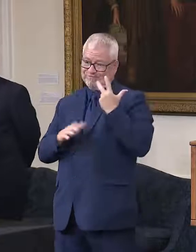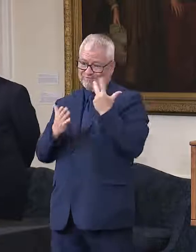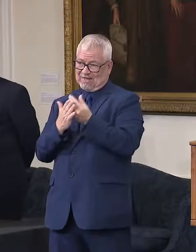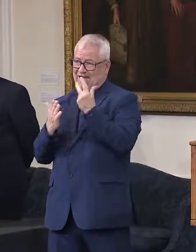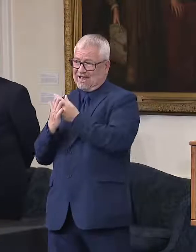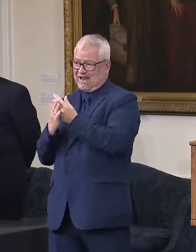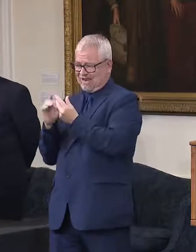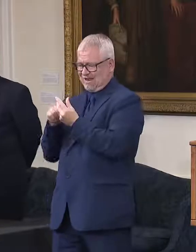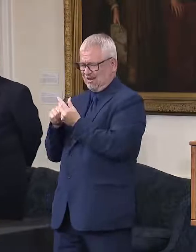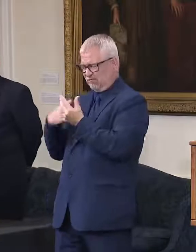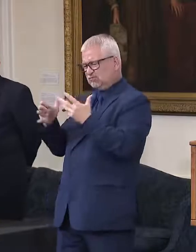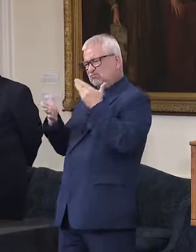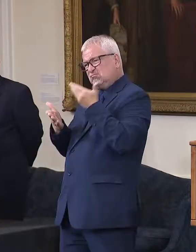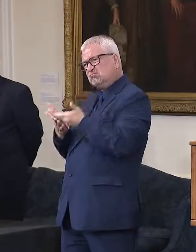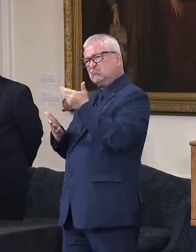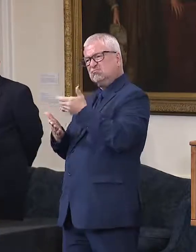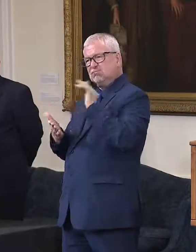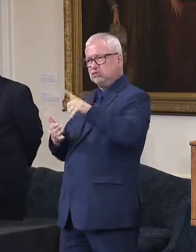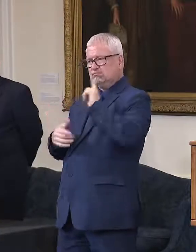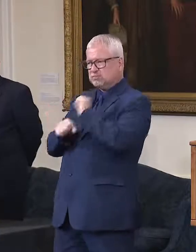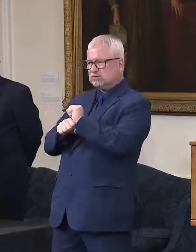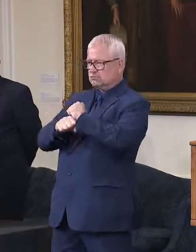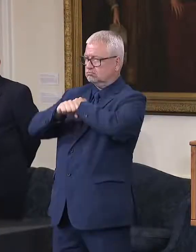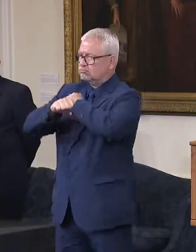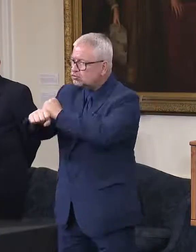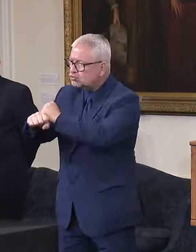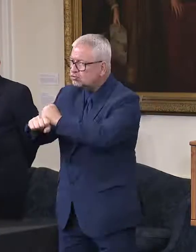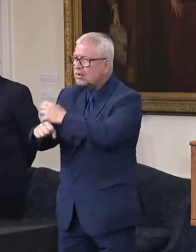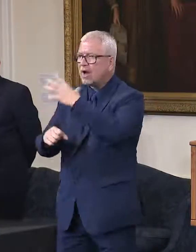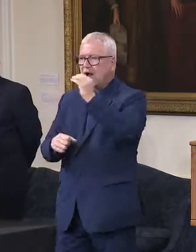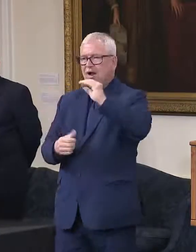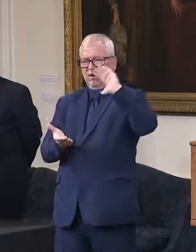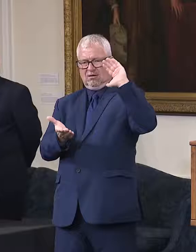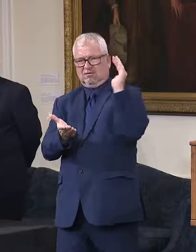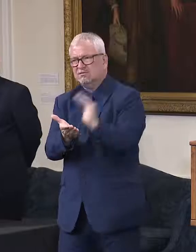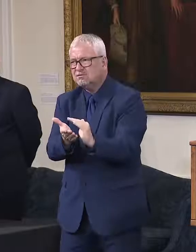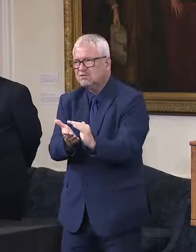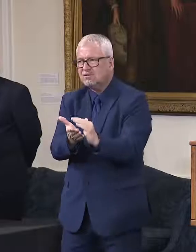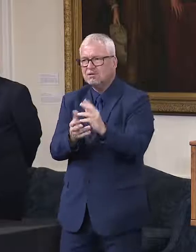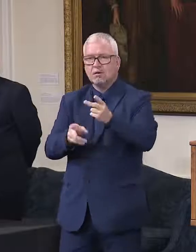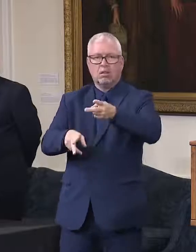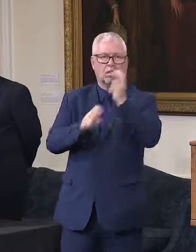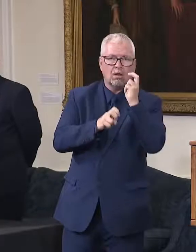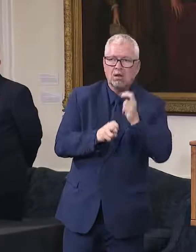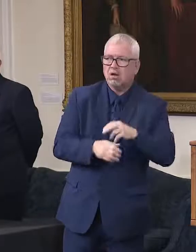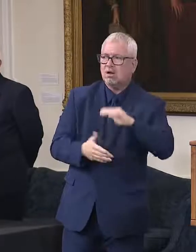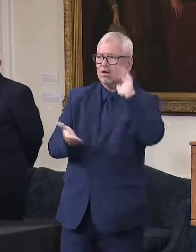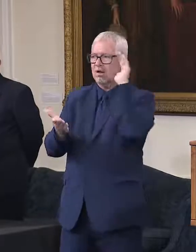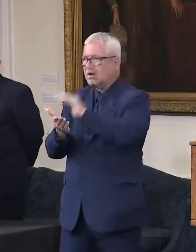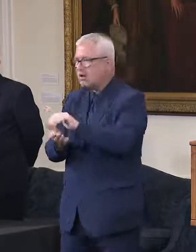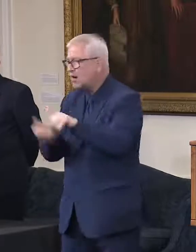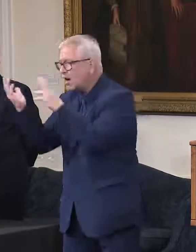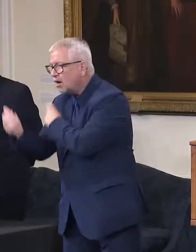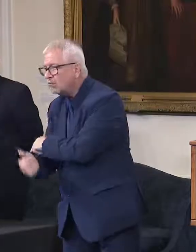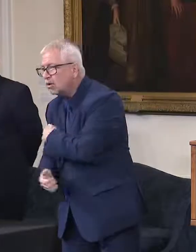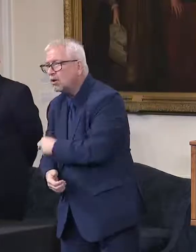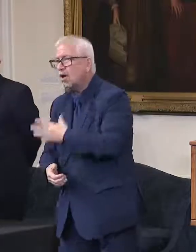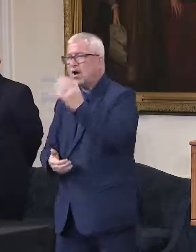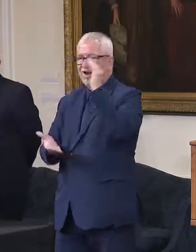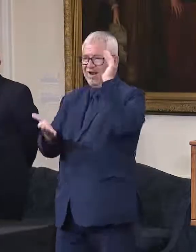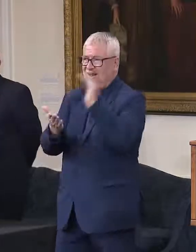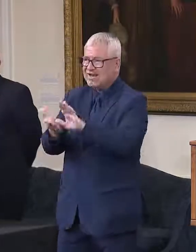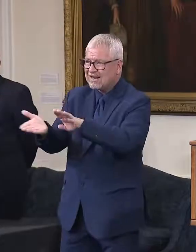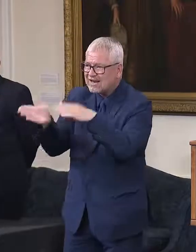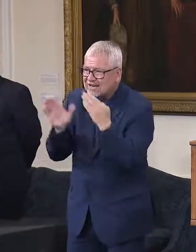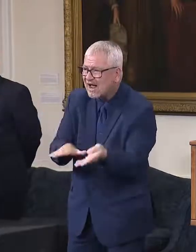their ability to prevent severe illness, hospitalization, and drastically reduce your chances of dying